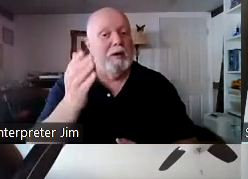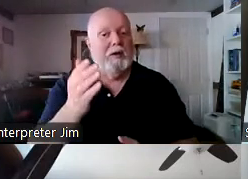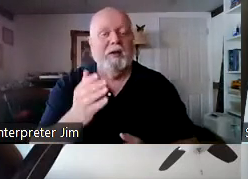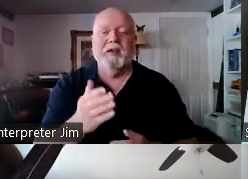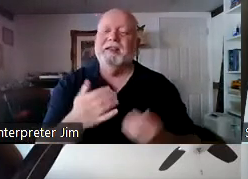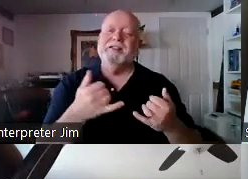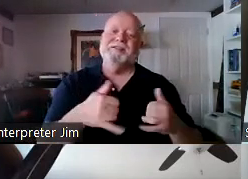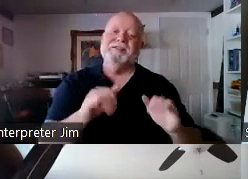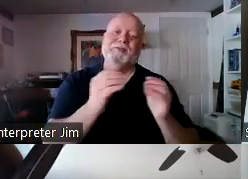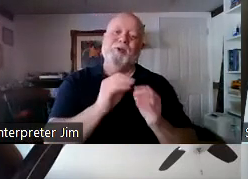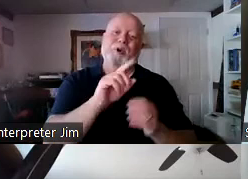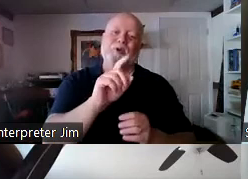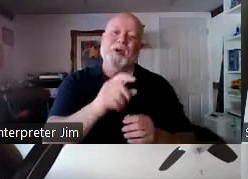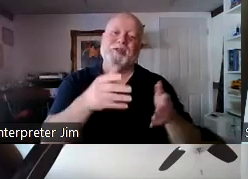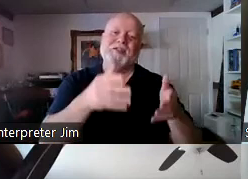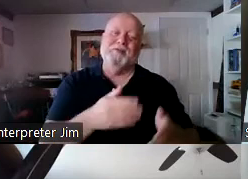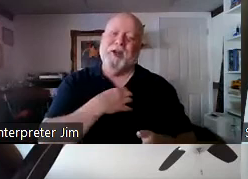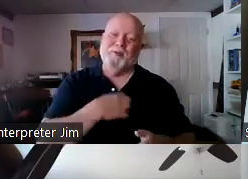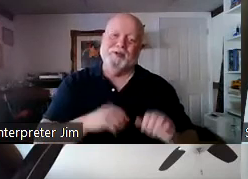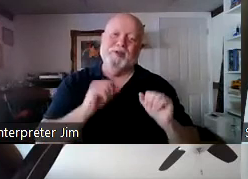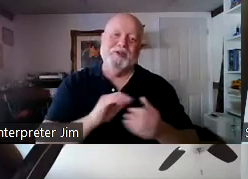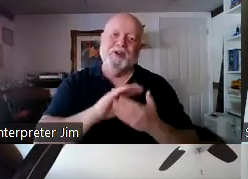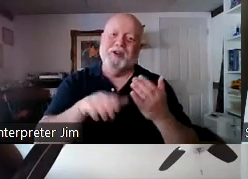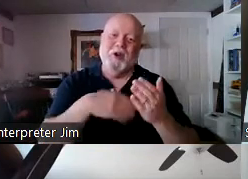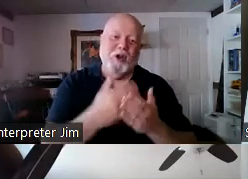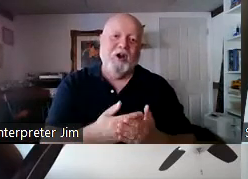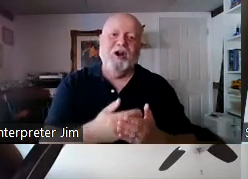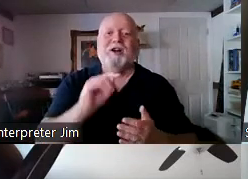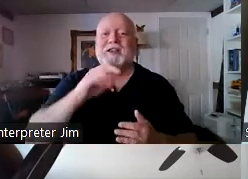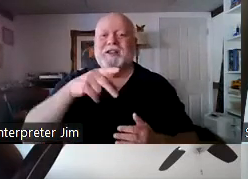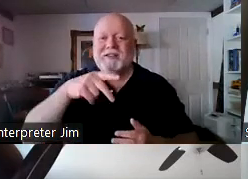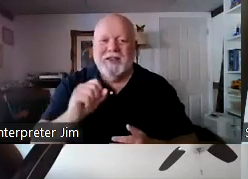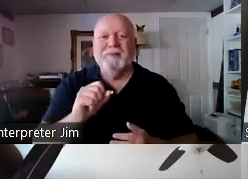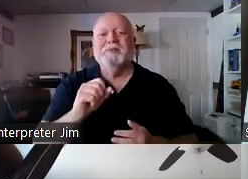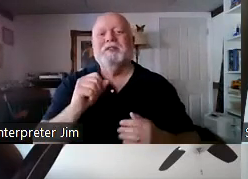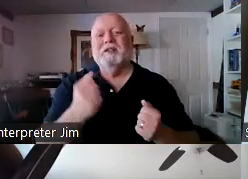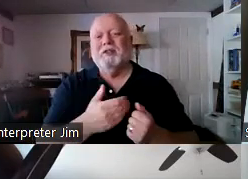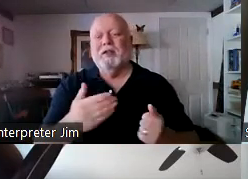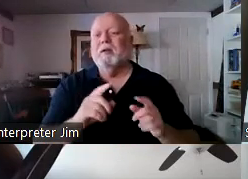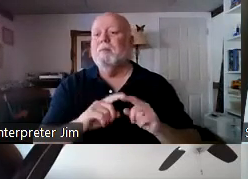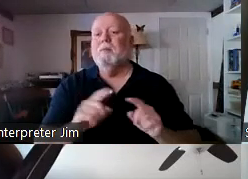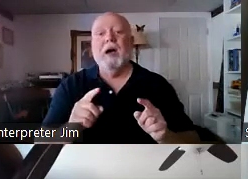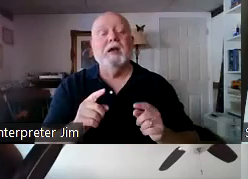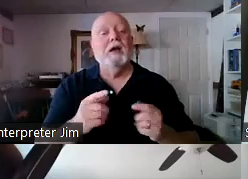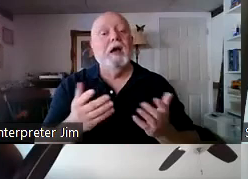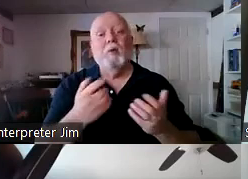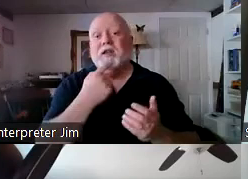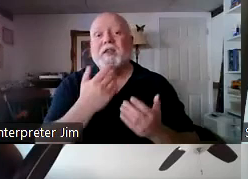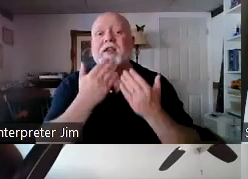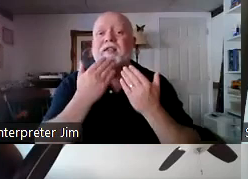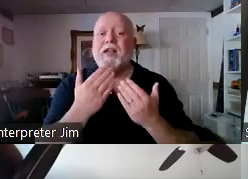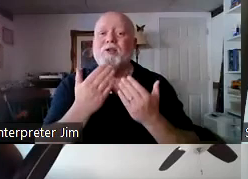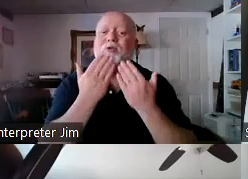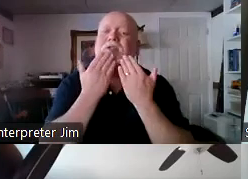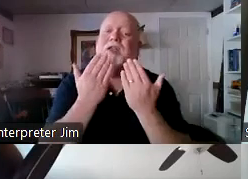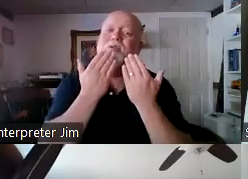chat that I wish I could get to. I wish we could have covered more tips, tricks, and suggestions. One thing I want to say is thank you so much for coming